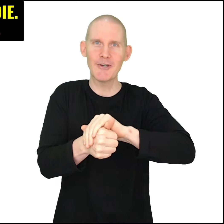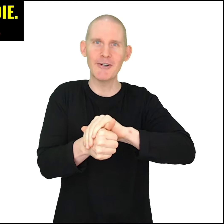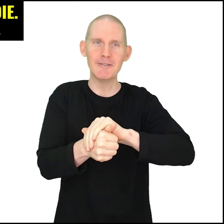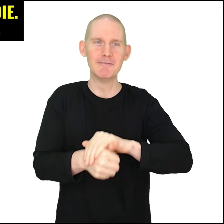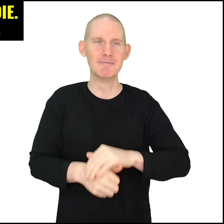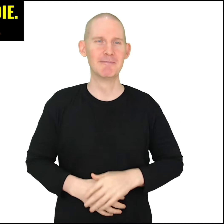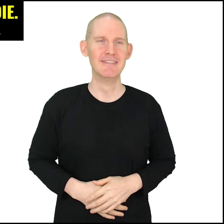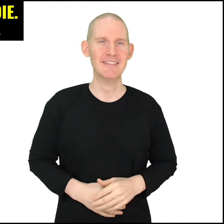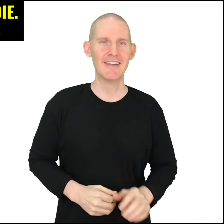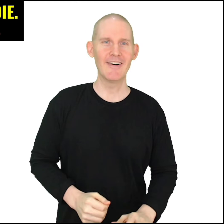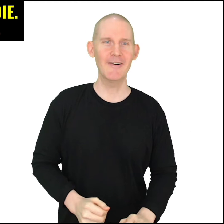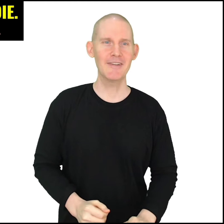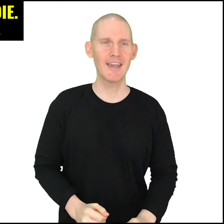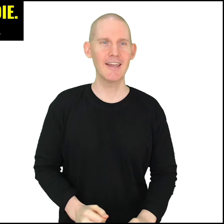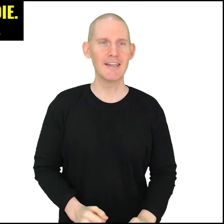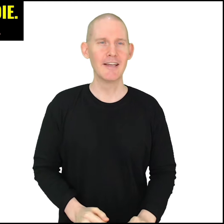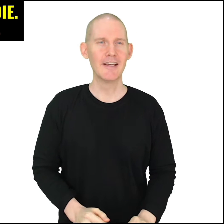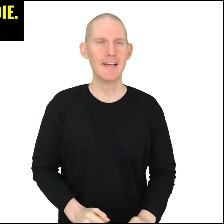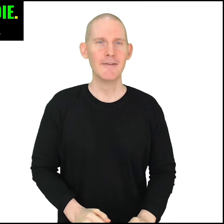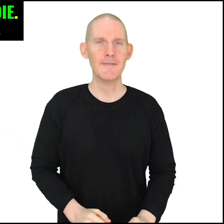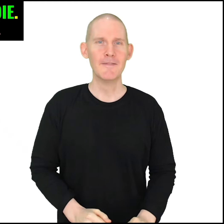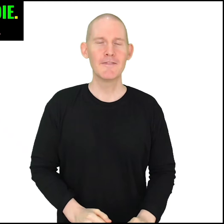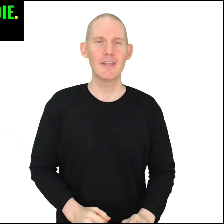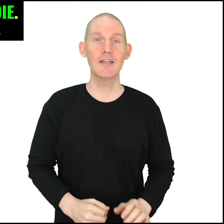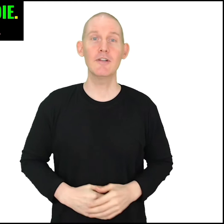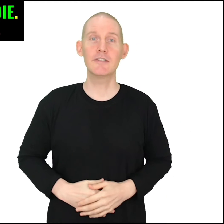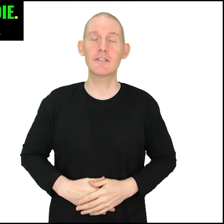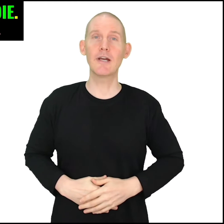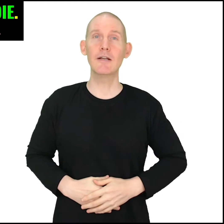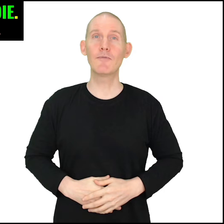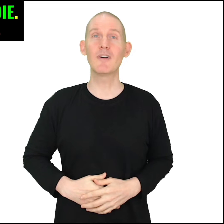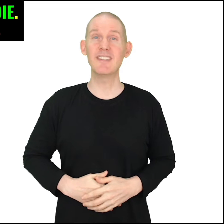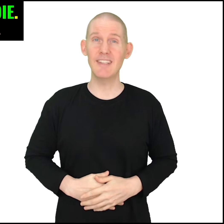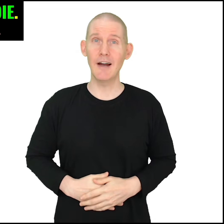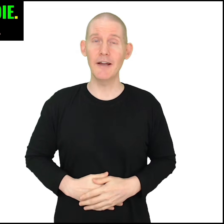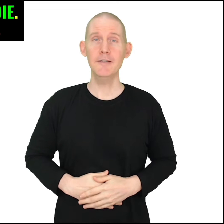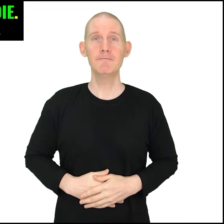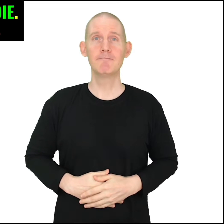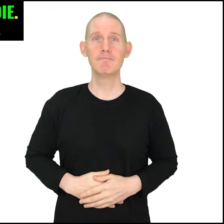turtle. Okay, here is the sign for die.